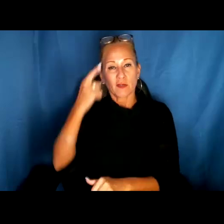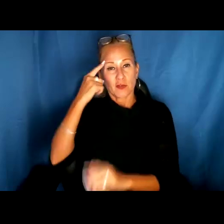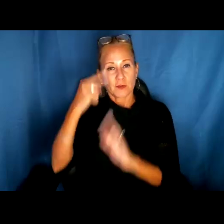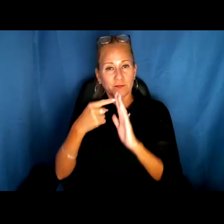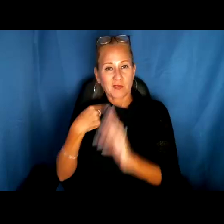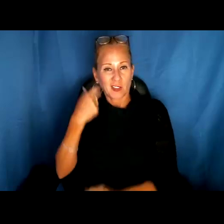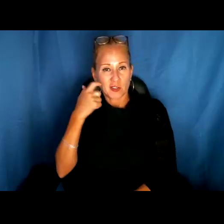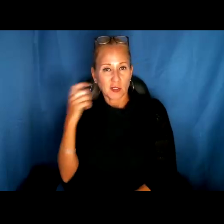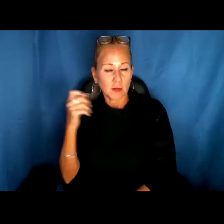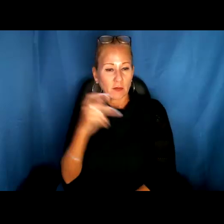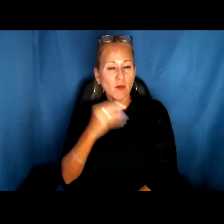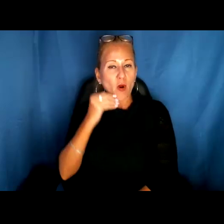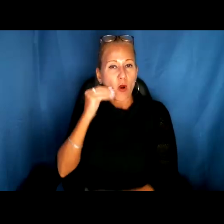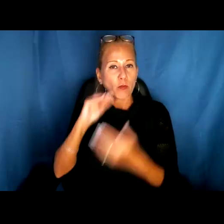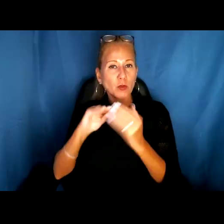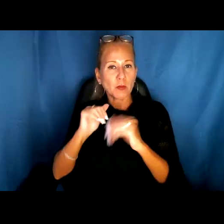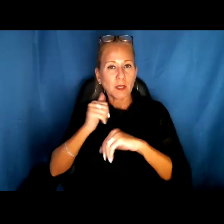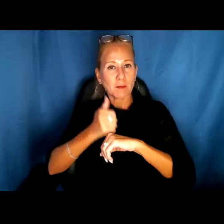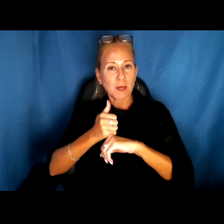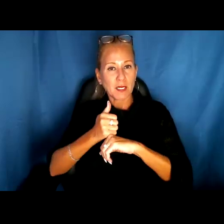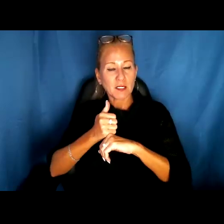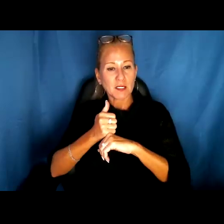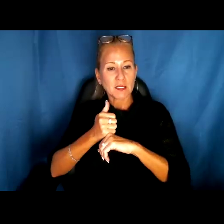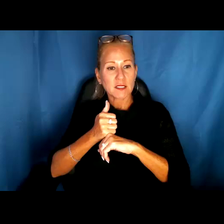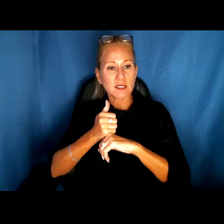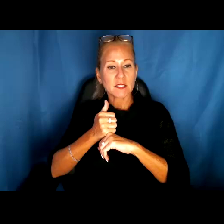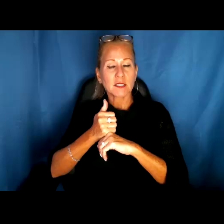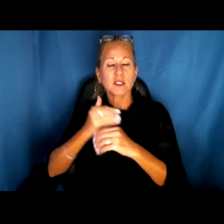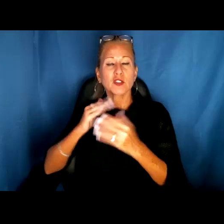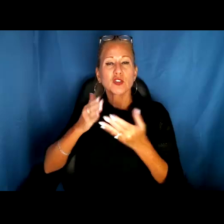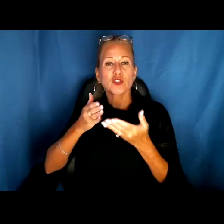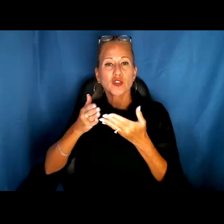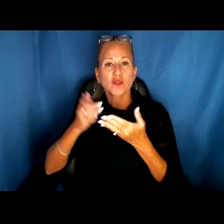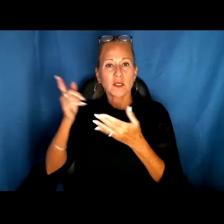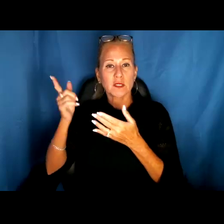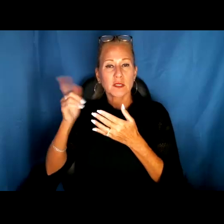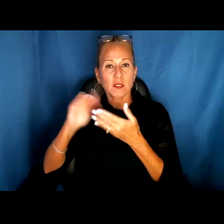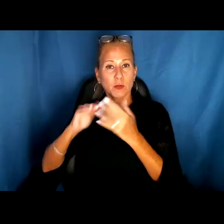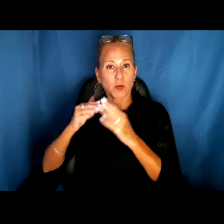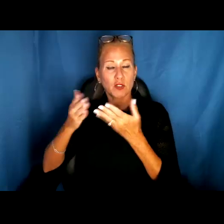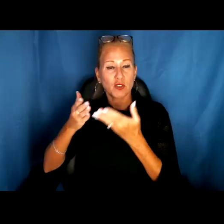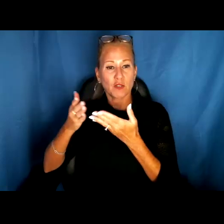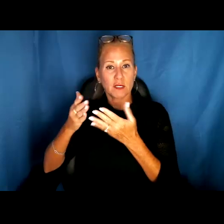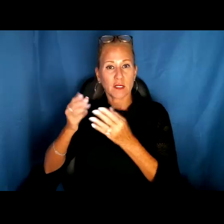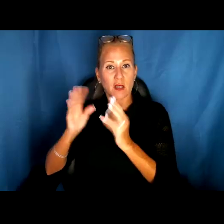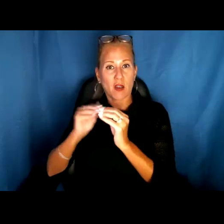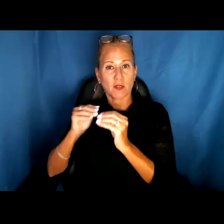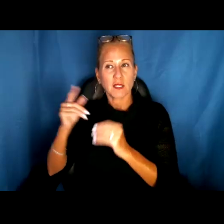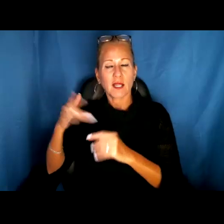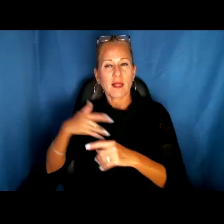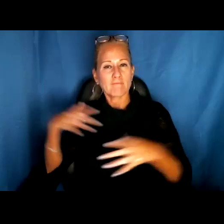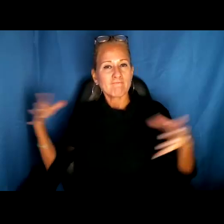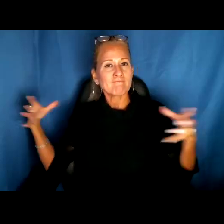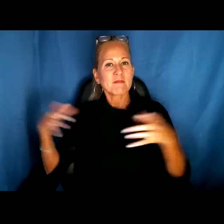the Home and Community-Based Services Conference, and I love that conference because it brings a bunch of states together, and I learned so